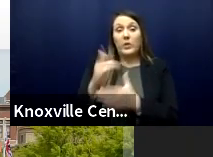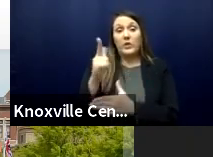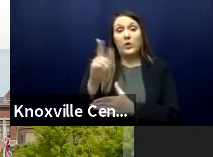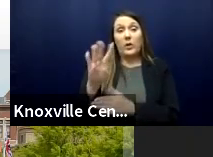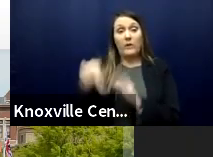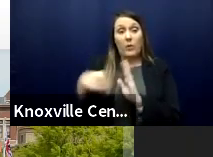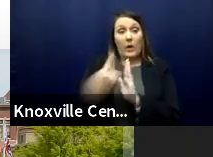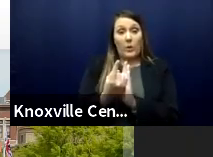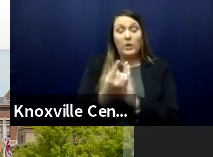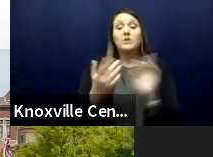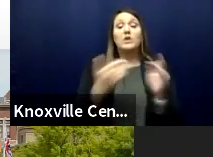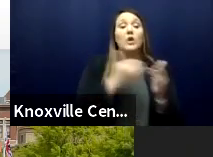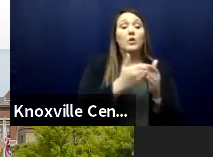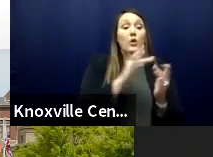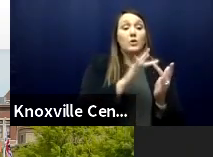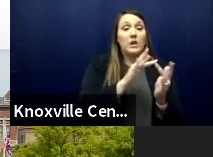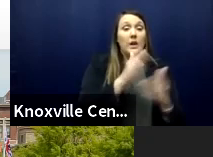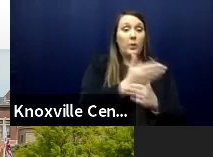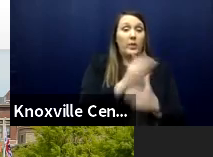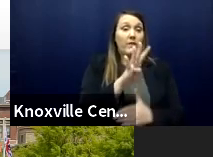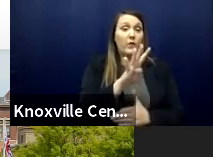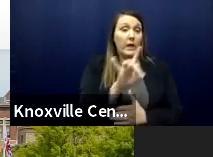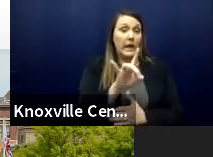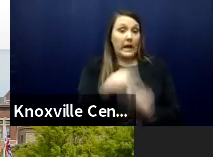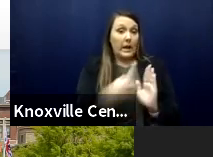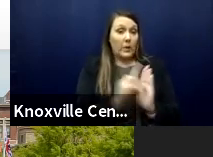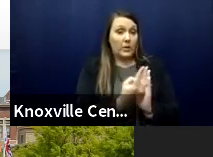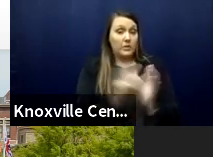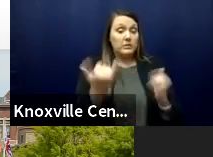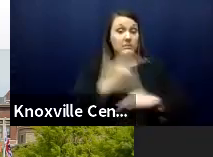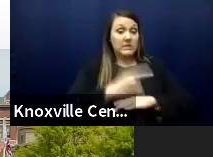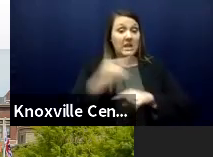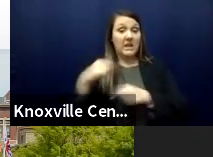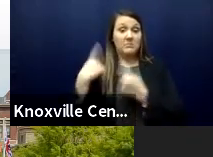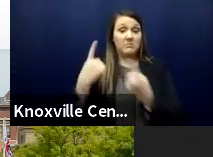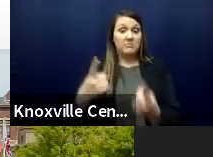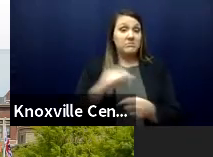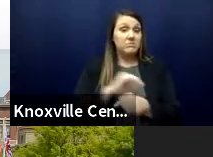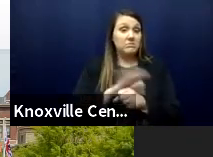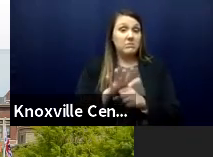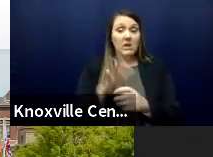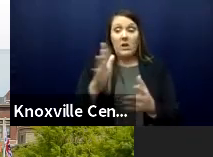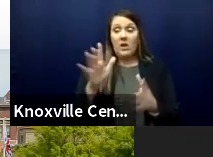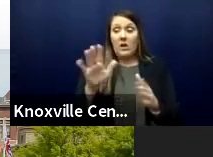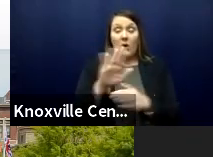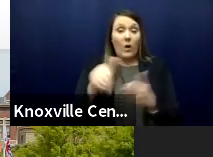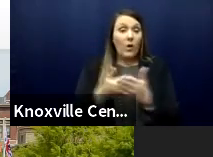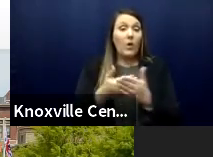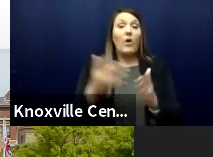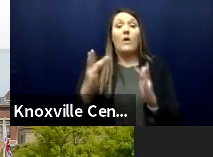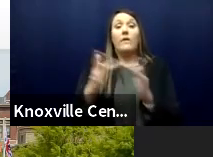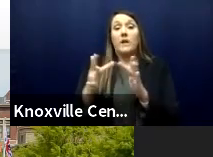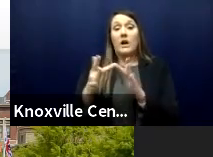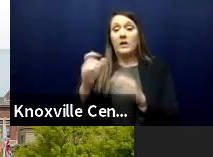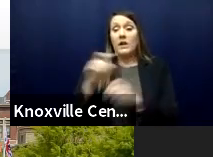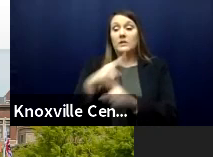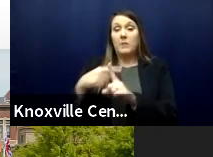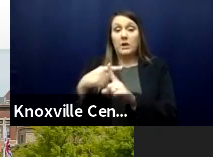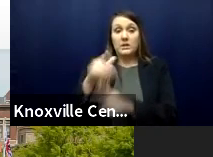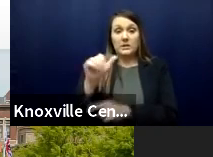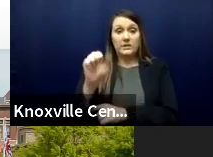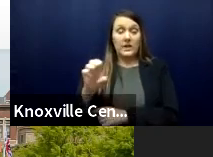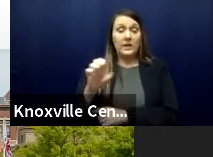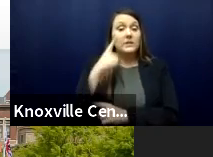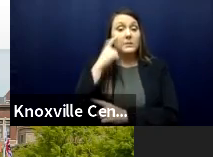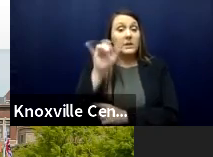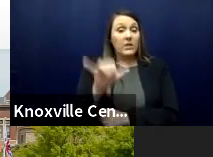contacts within 48 hours. To date, throughout this pandemic, we have accomplished that for all of our cases and contacts. Because of that, this